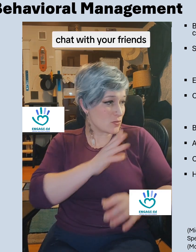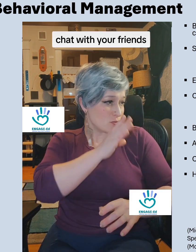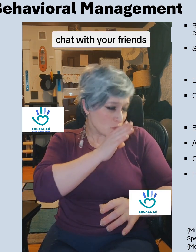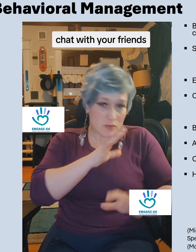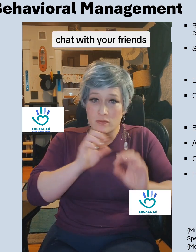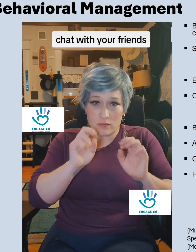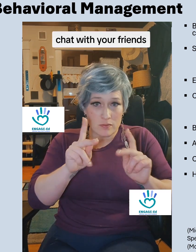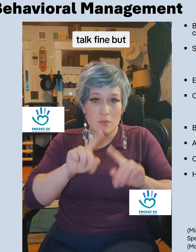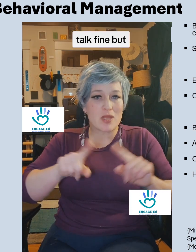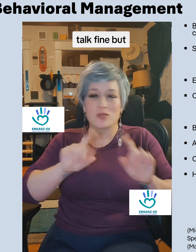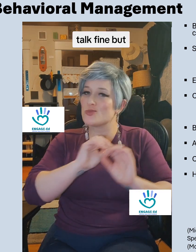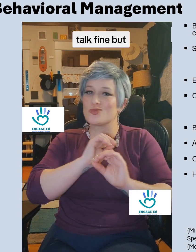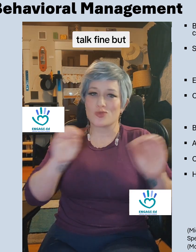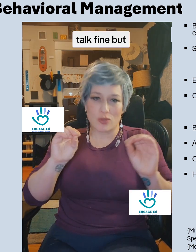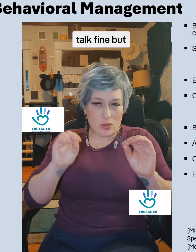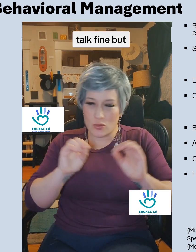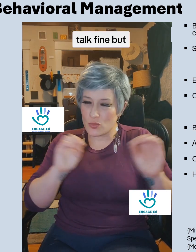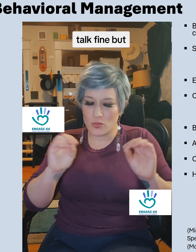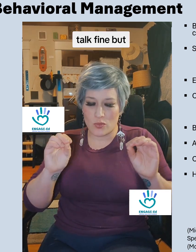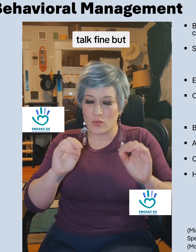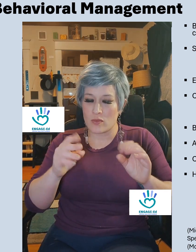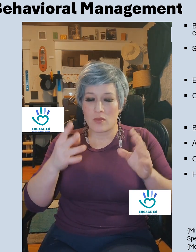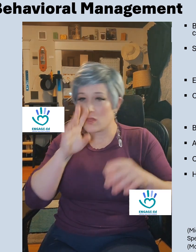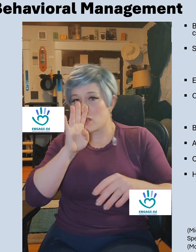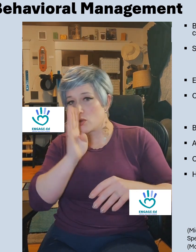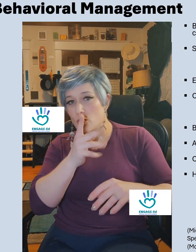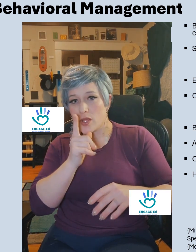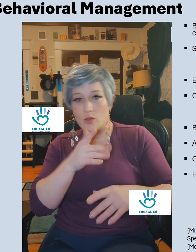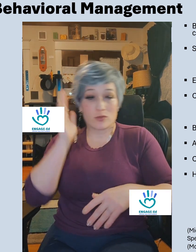with your friends, talk, fine. But